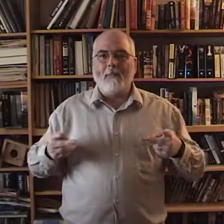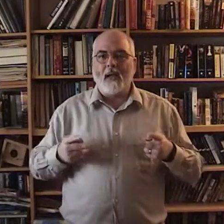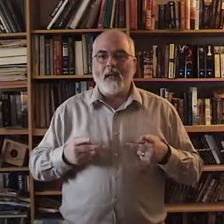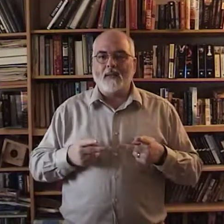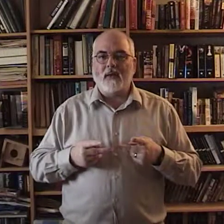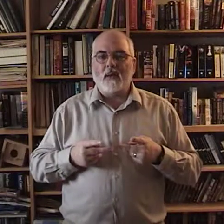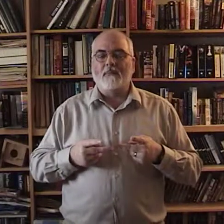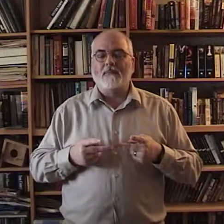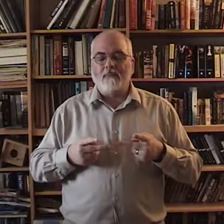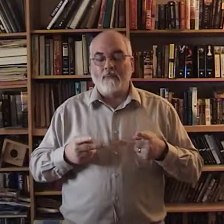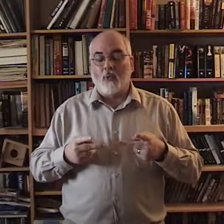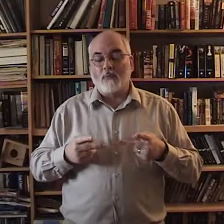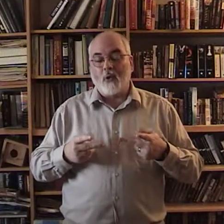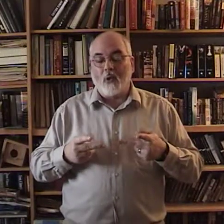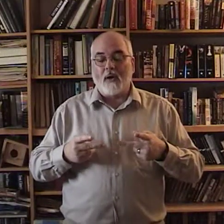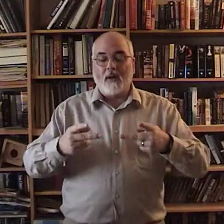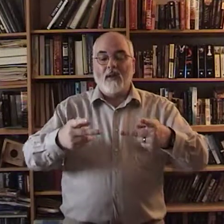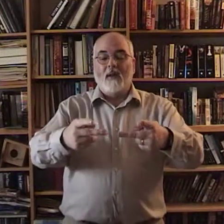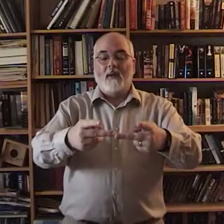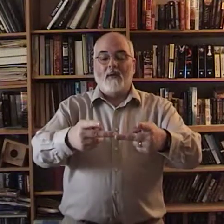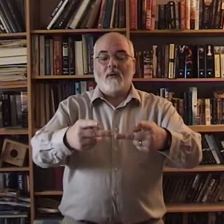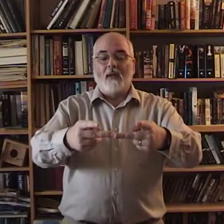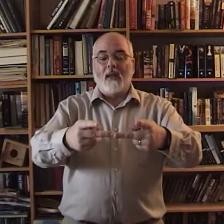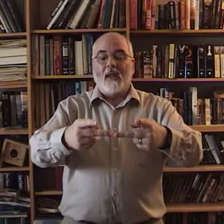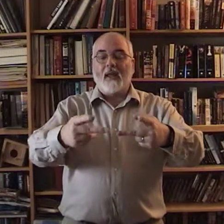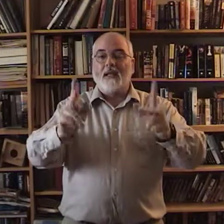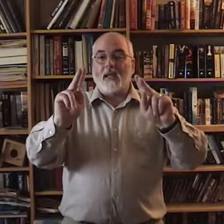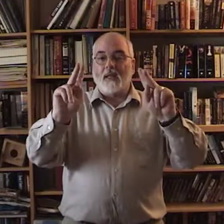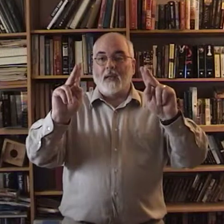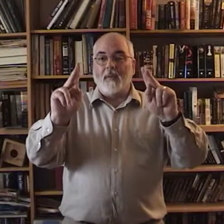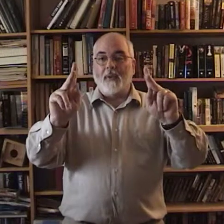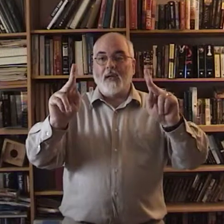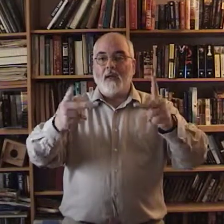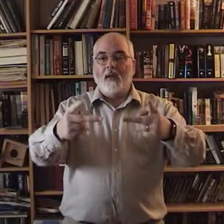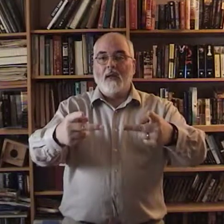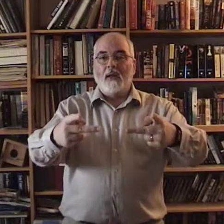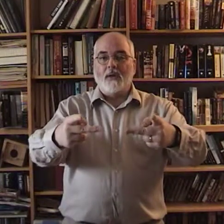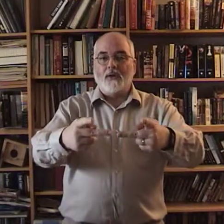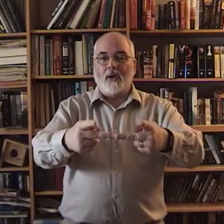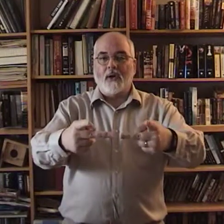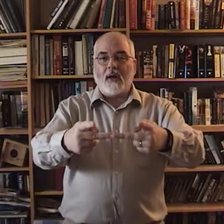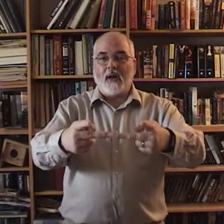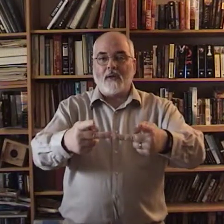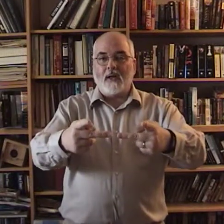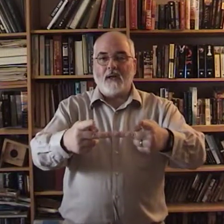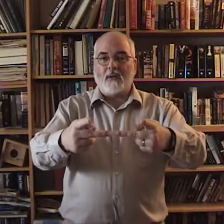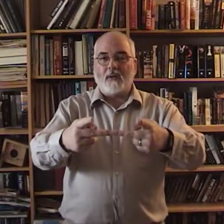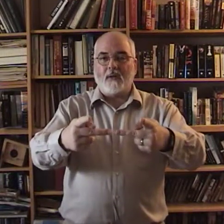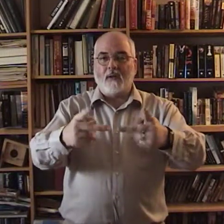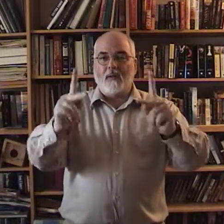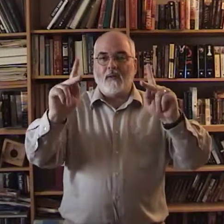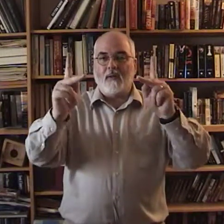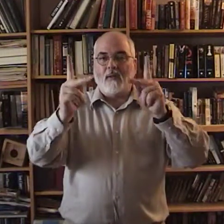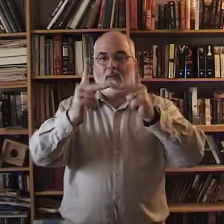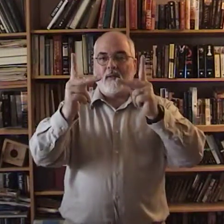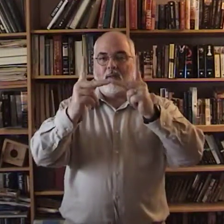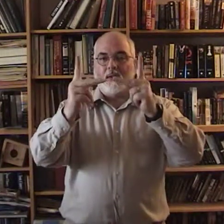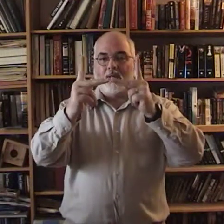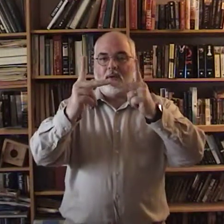play or court, the letter P, you start out here with the center